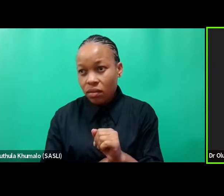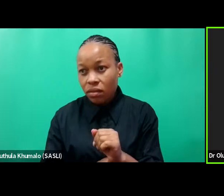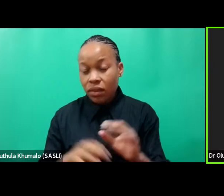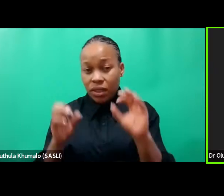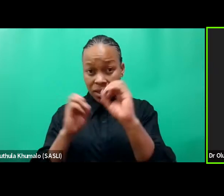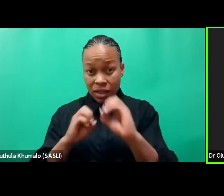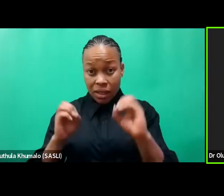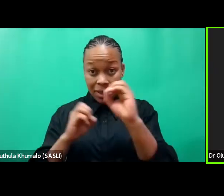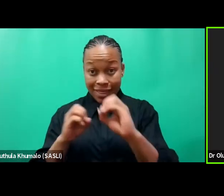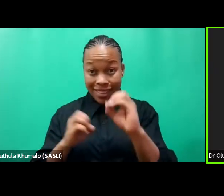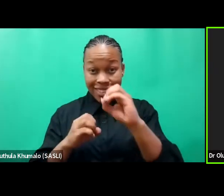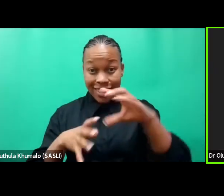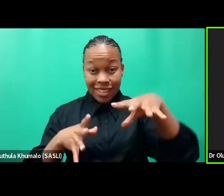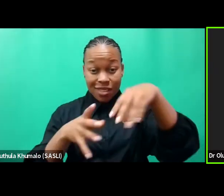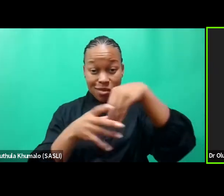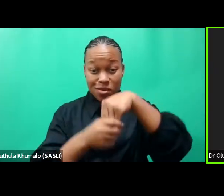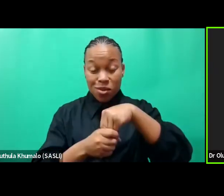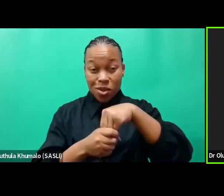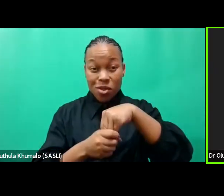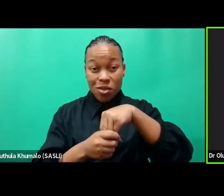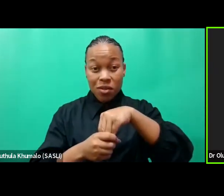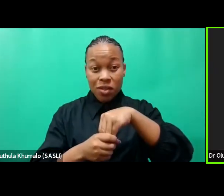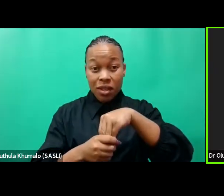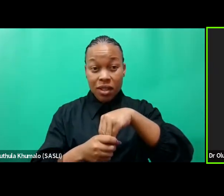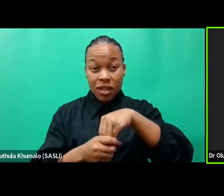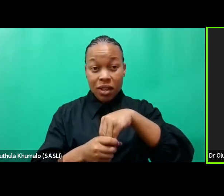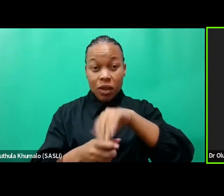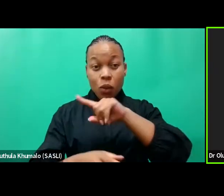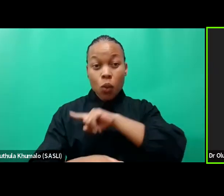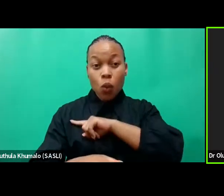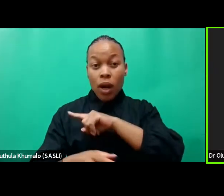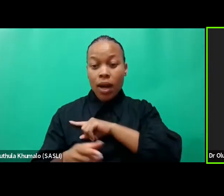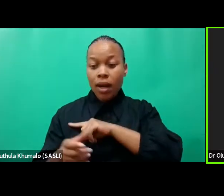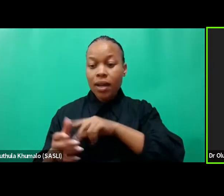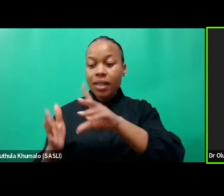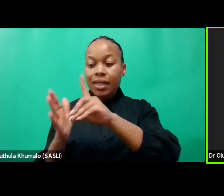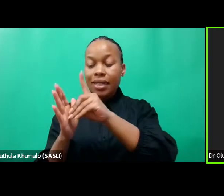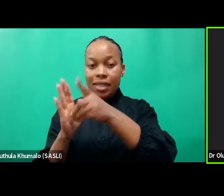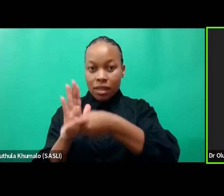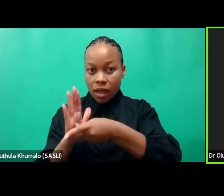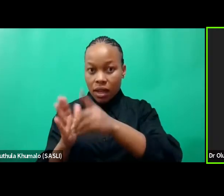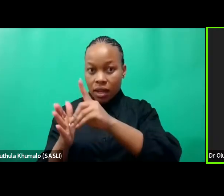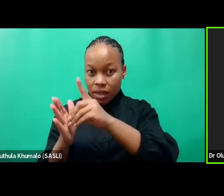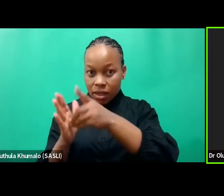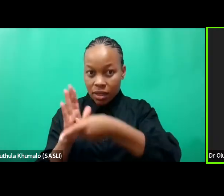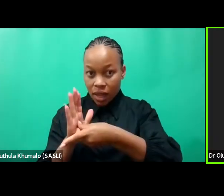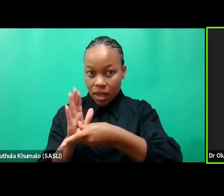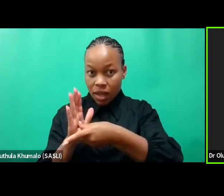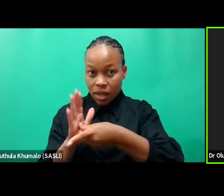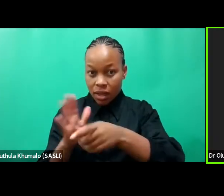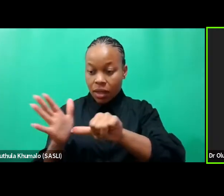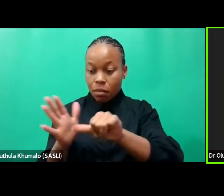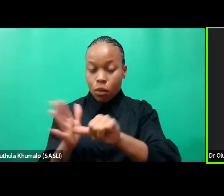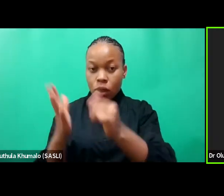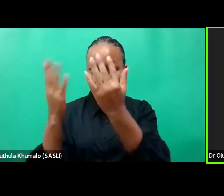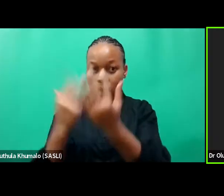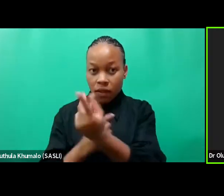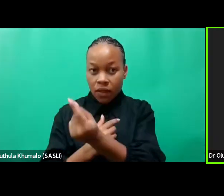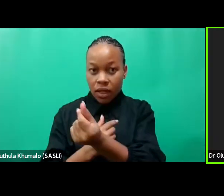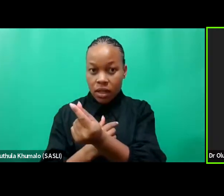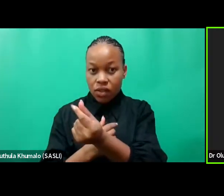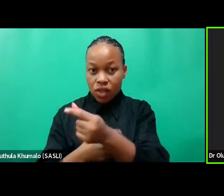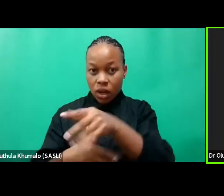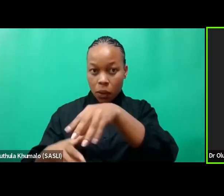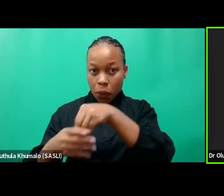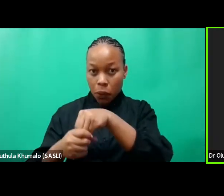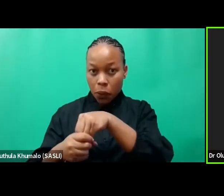was trying to check the design, the implementation, and the monitoring and evaluation of this project. But one of them said we were not